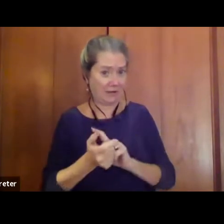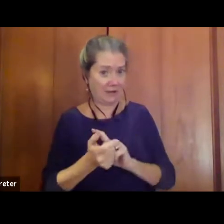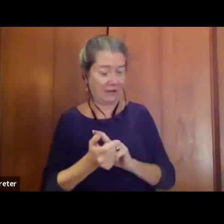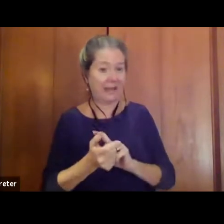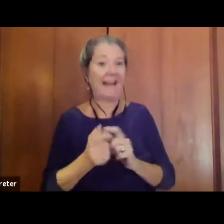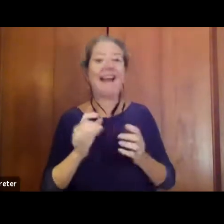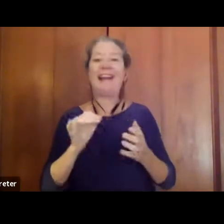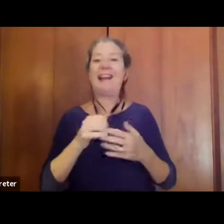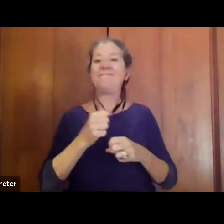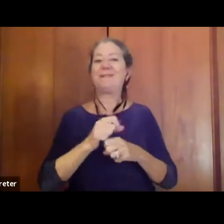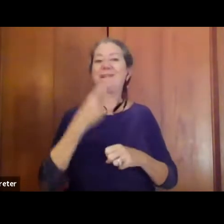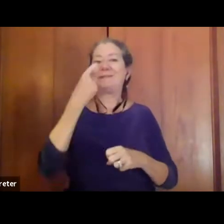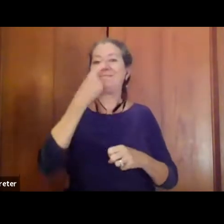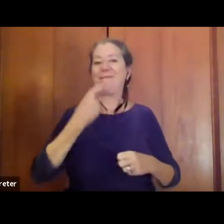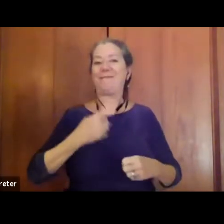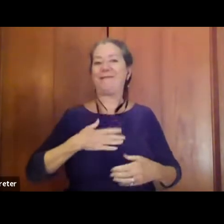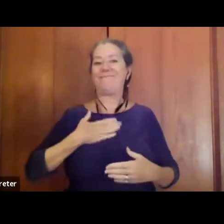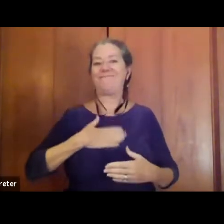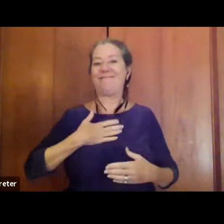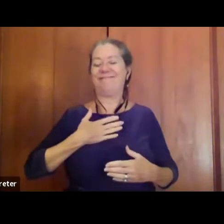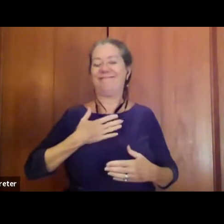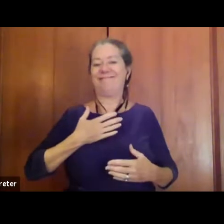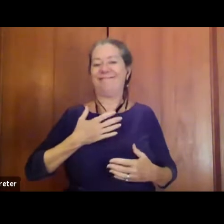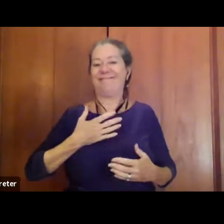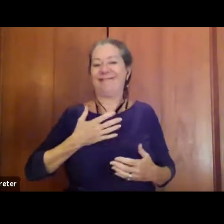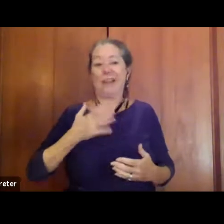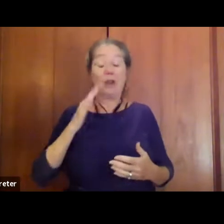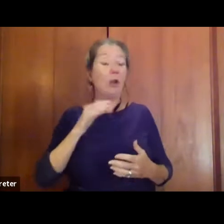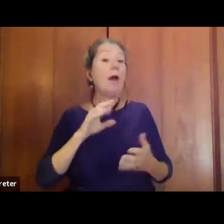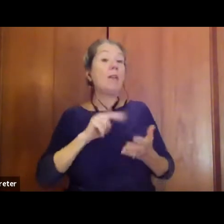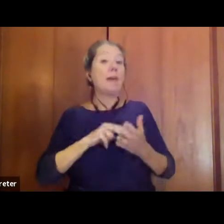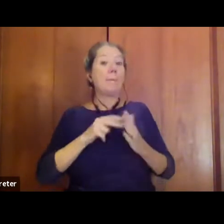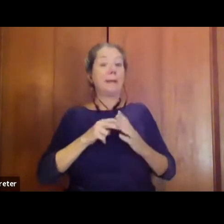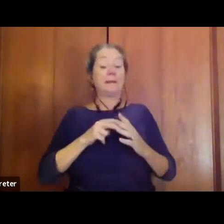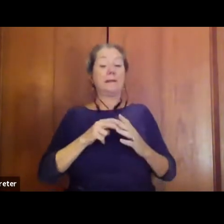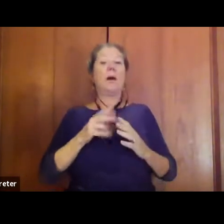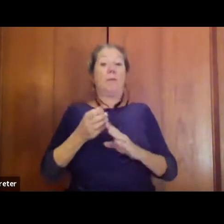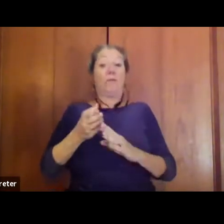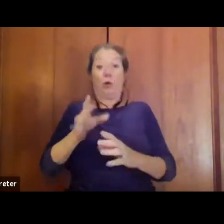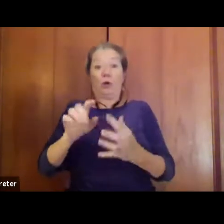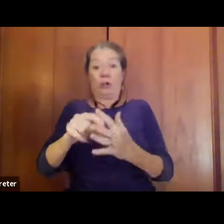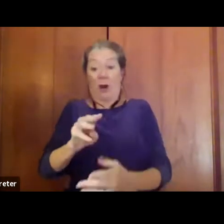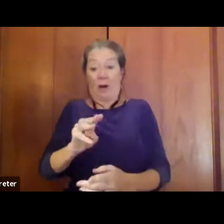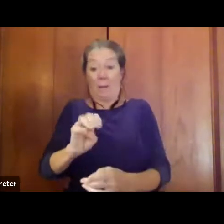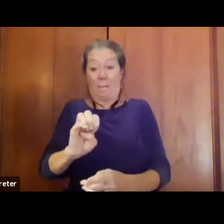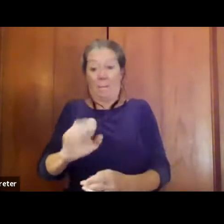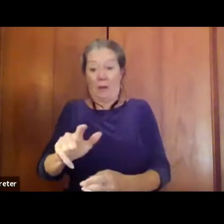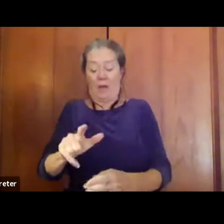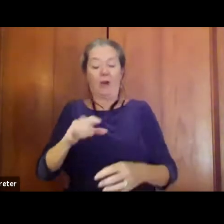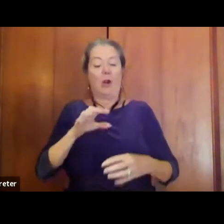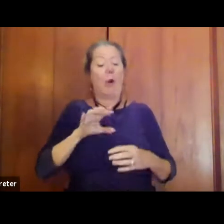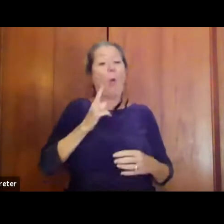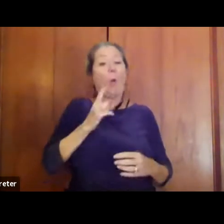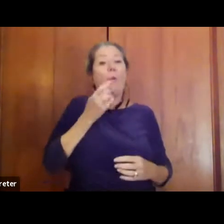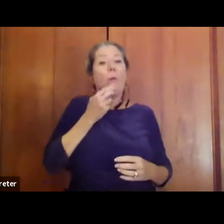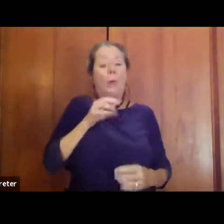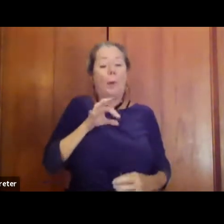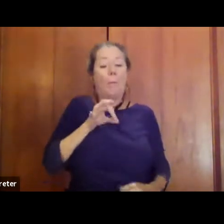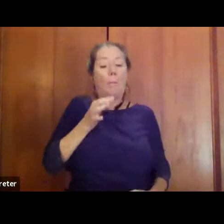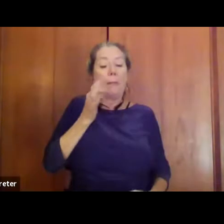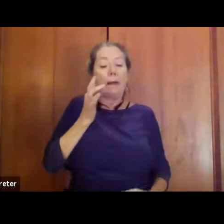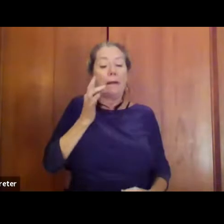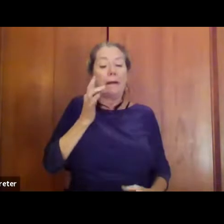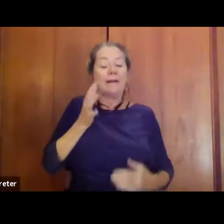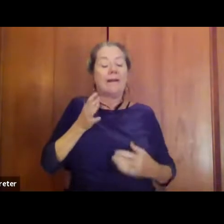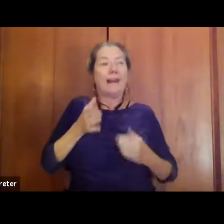mouth. And it's a single bite of food at the beginning of a meal, which intends to provoke and heighten your senses, lay a small foundation, and